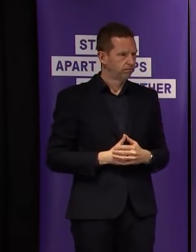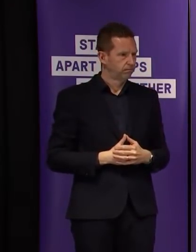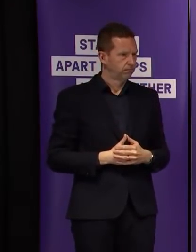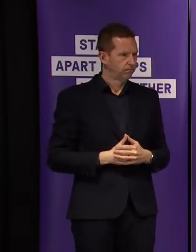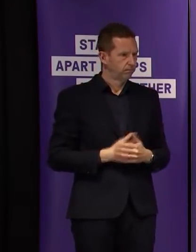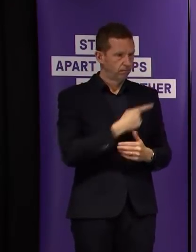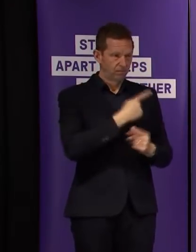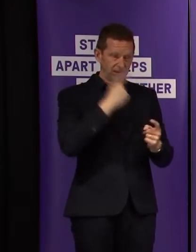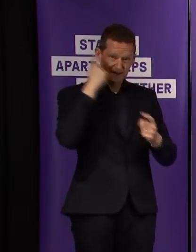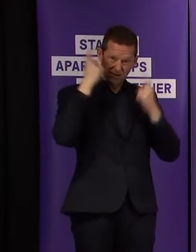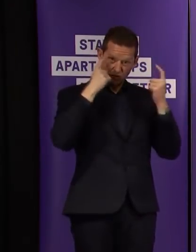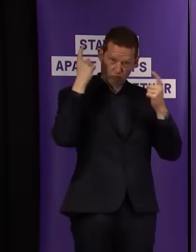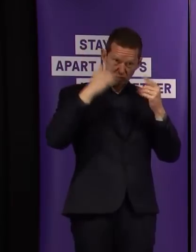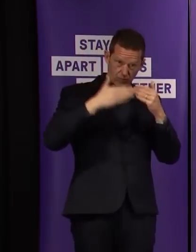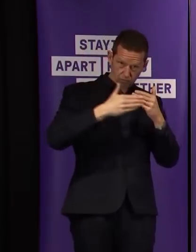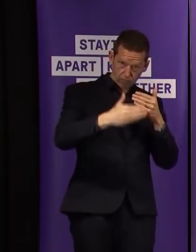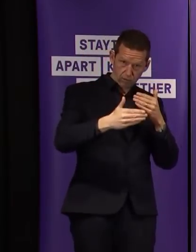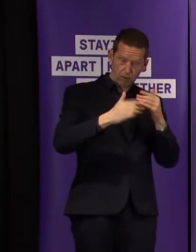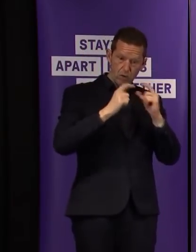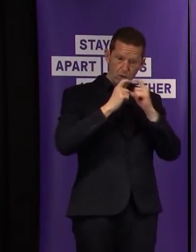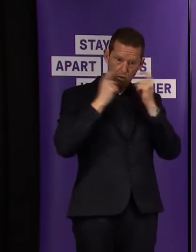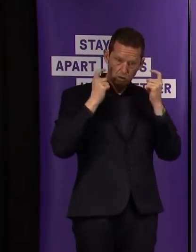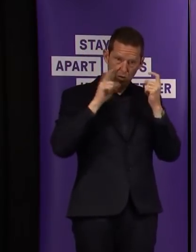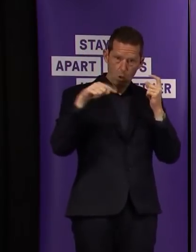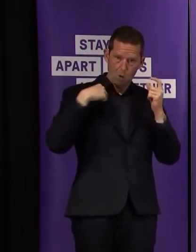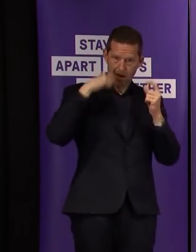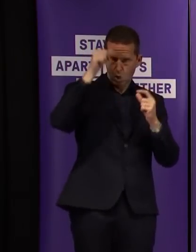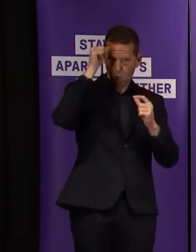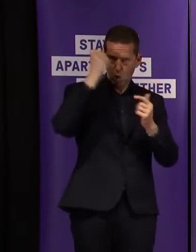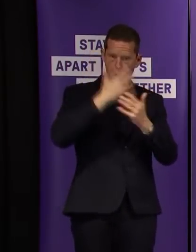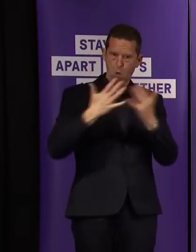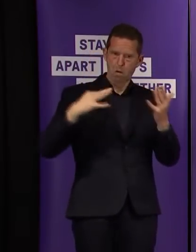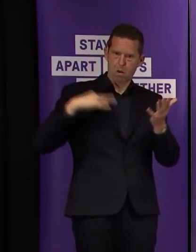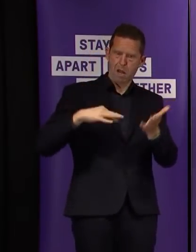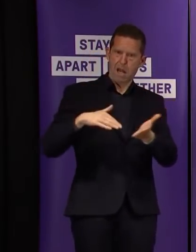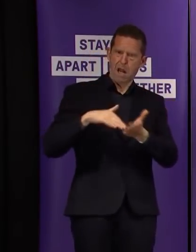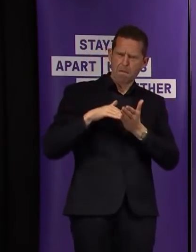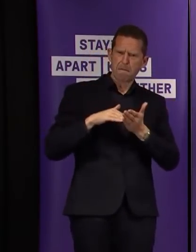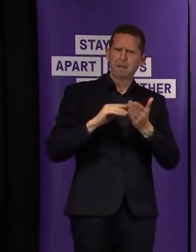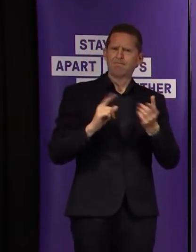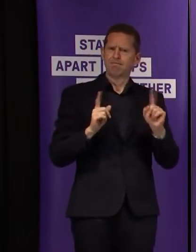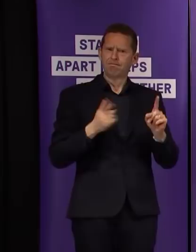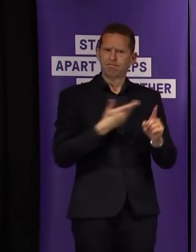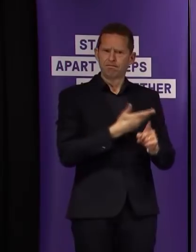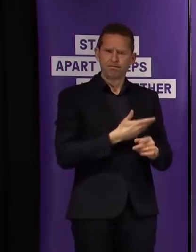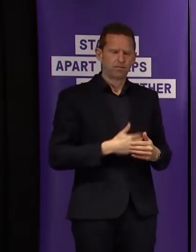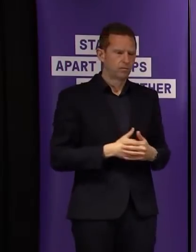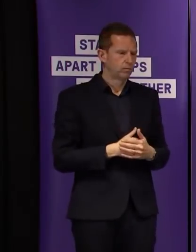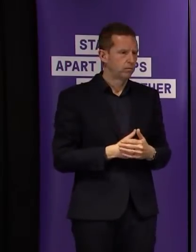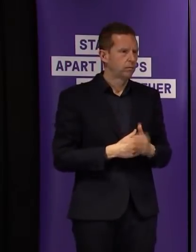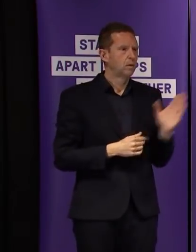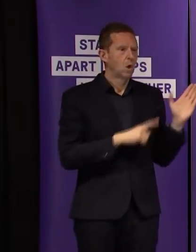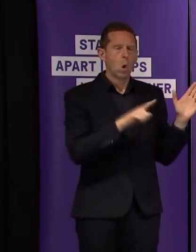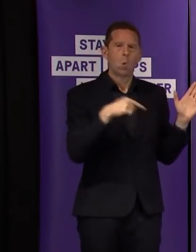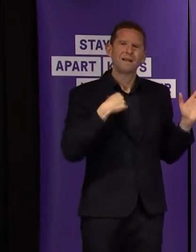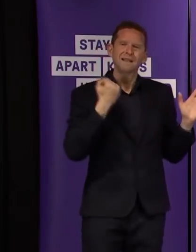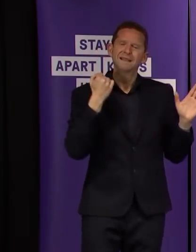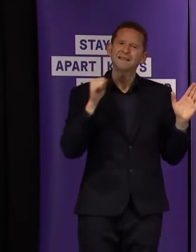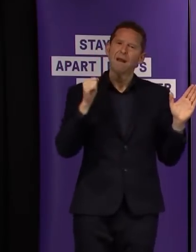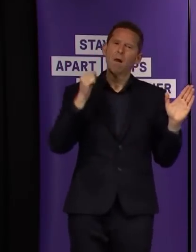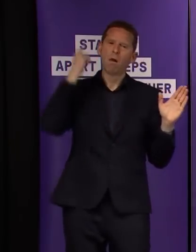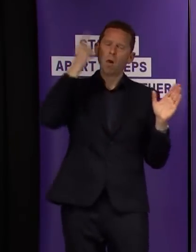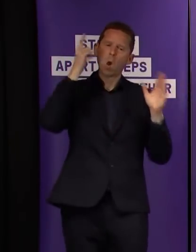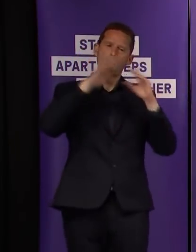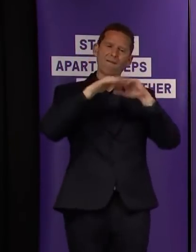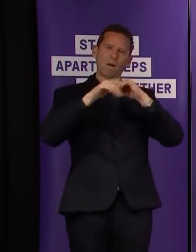considering, just because of now that we know bandanas and scarves aren't as effective? Yeah, certainly it's still under consideration.